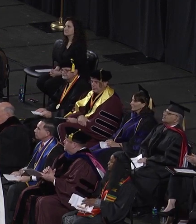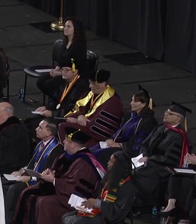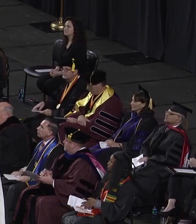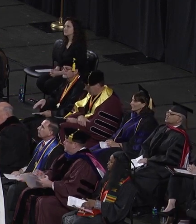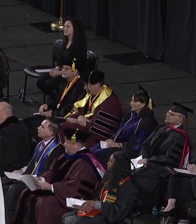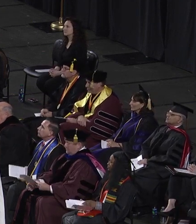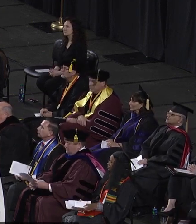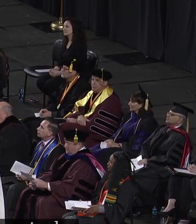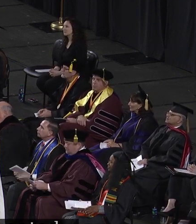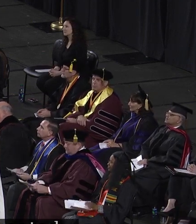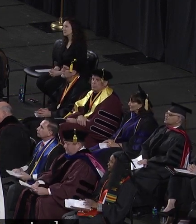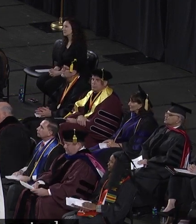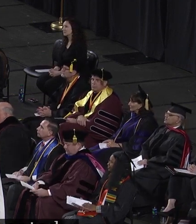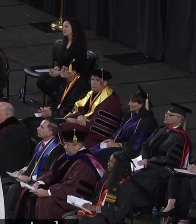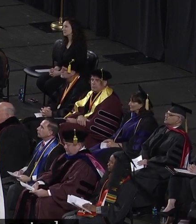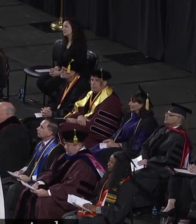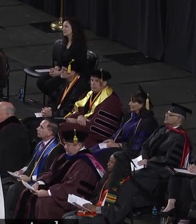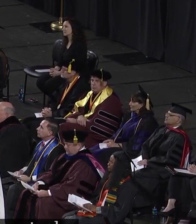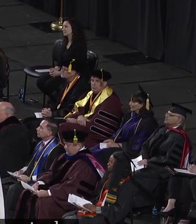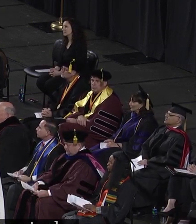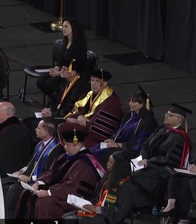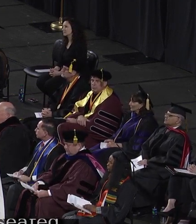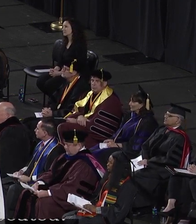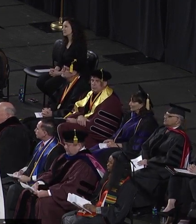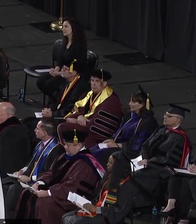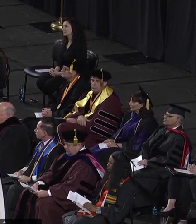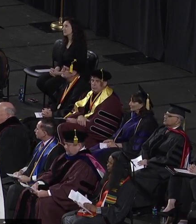I also wish to recognize our